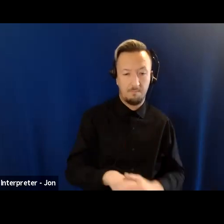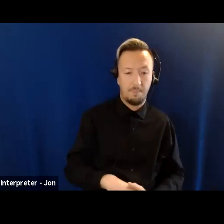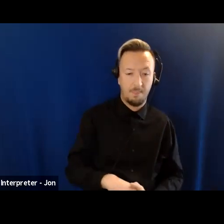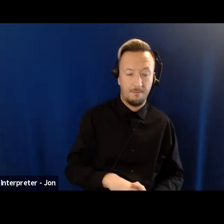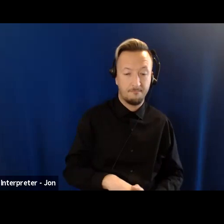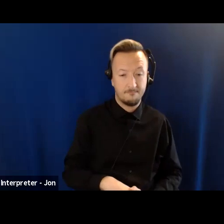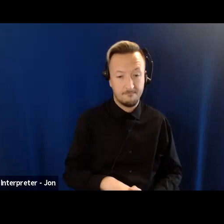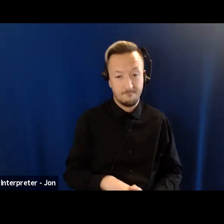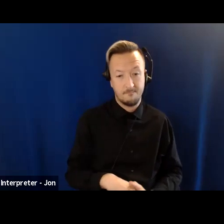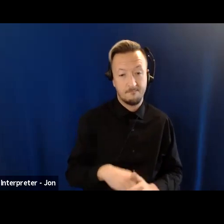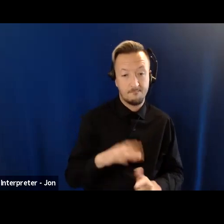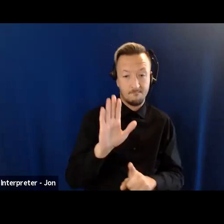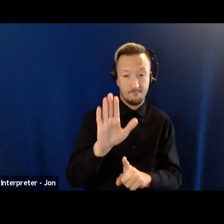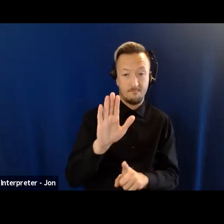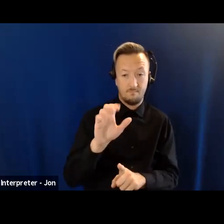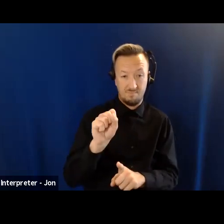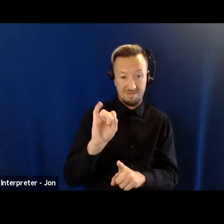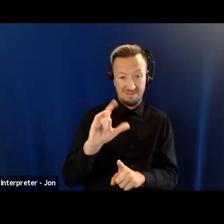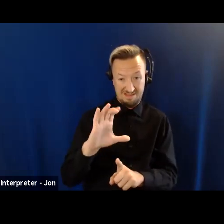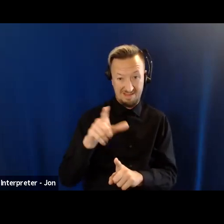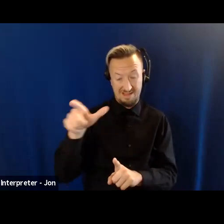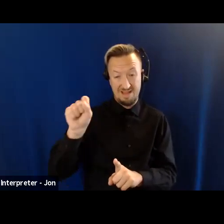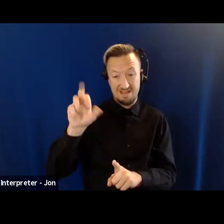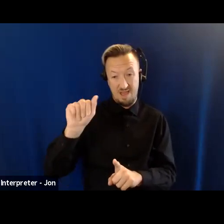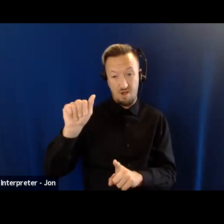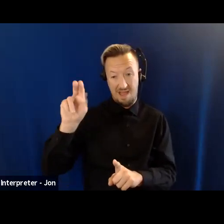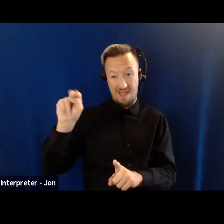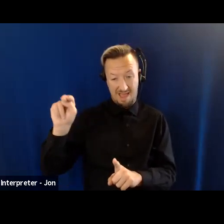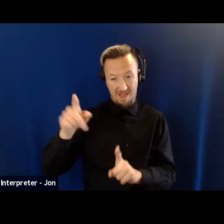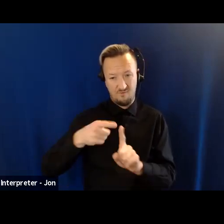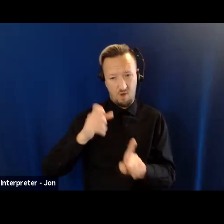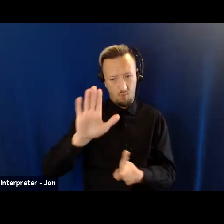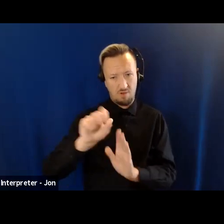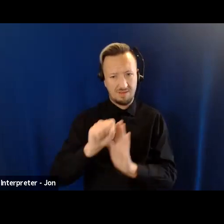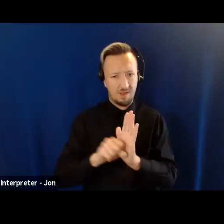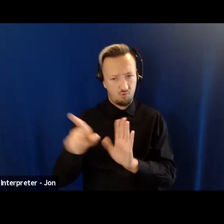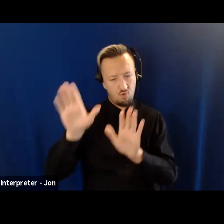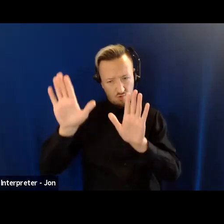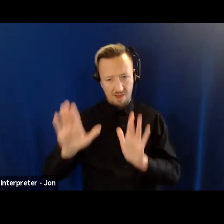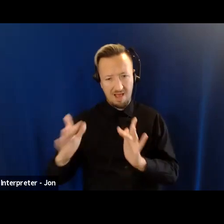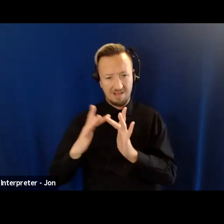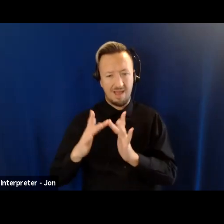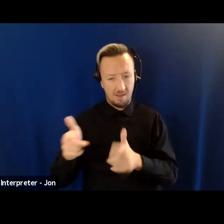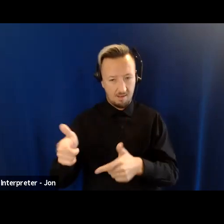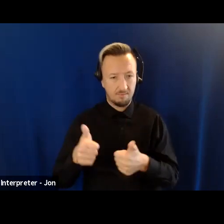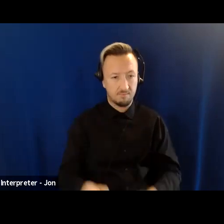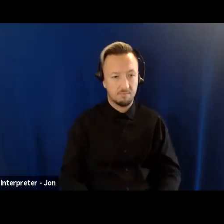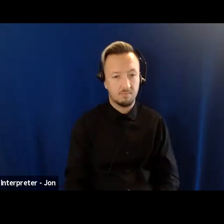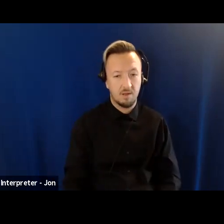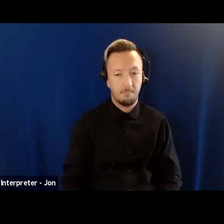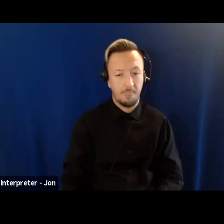your Silk, we have Saran, and she's a great advocate you have in your state. We'll be certain to connect you. Thanks for the